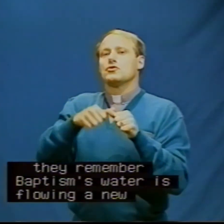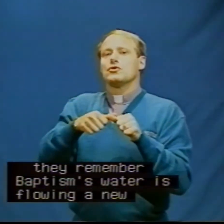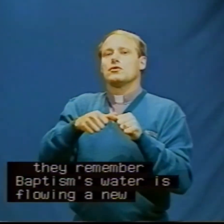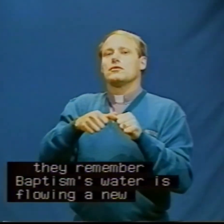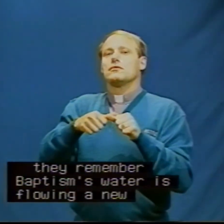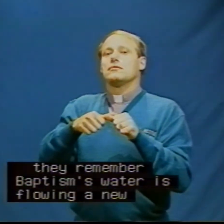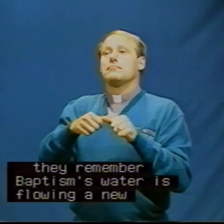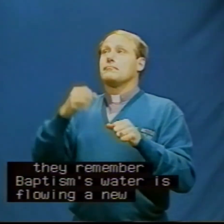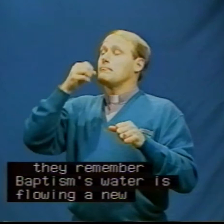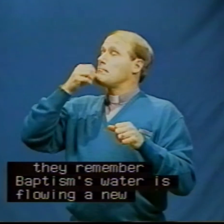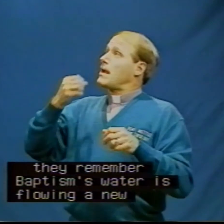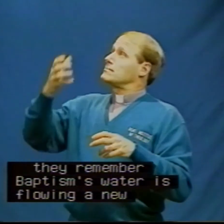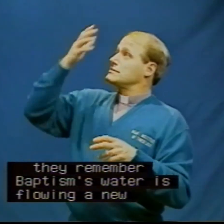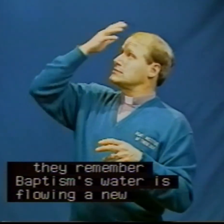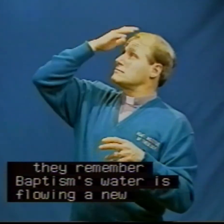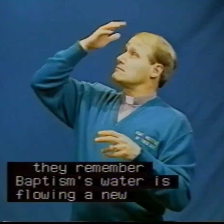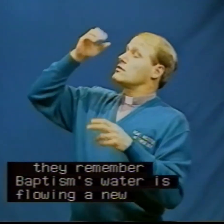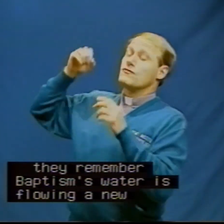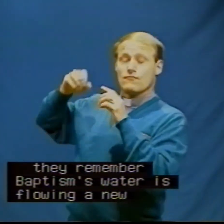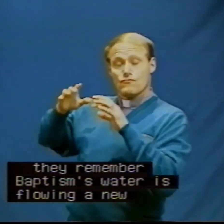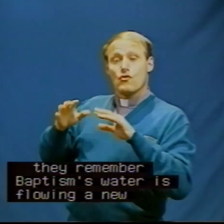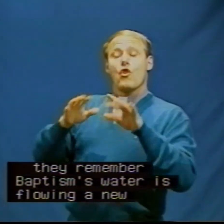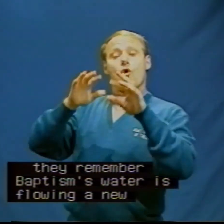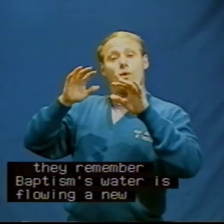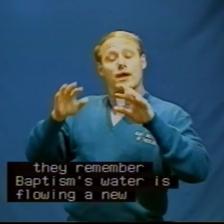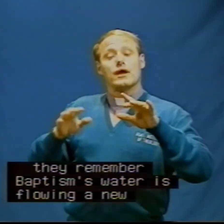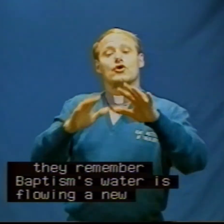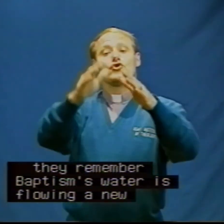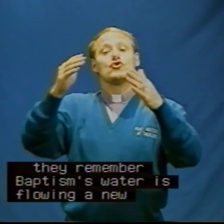Now remember, baptism's water is flowing